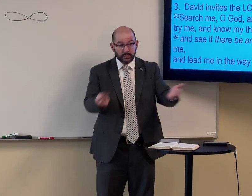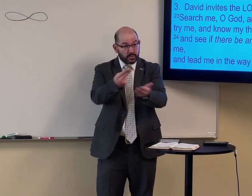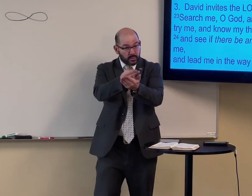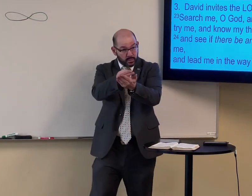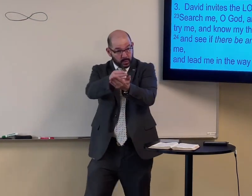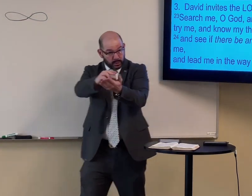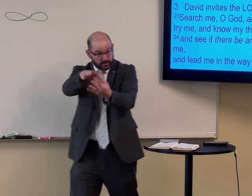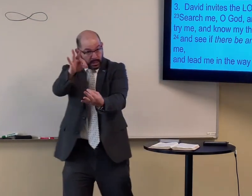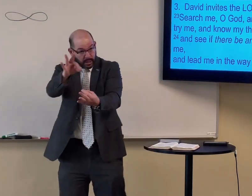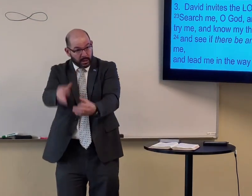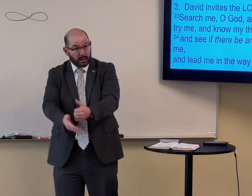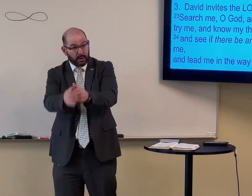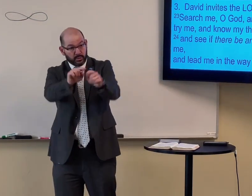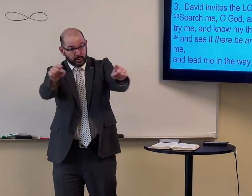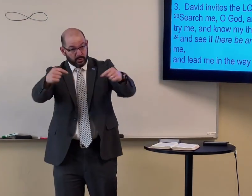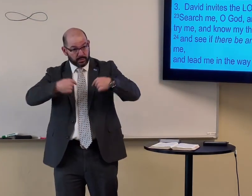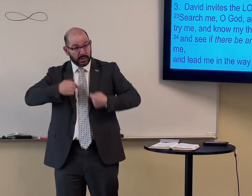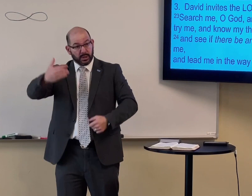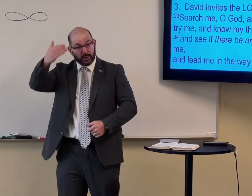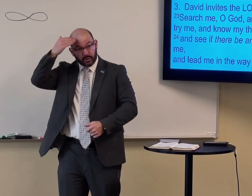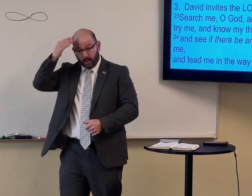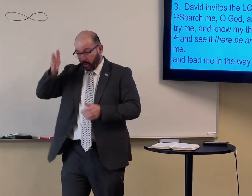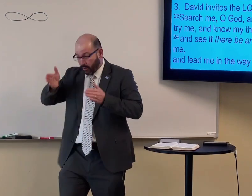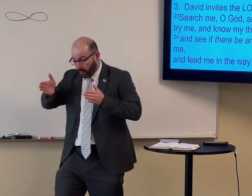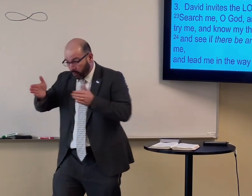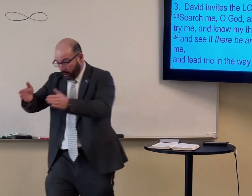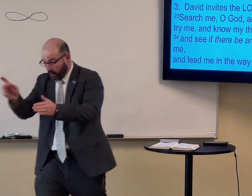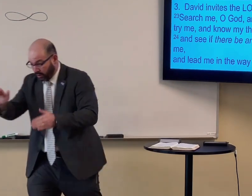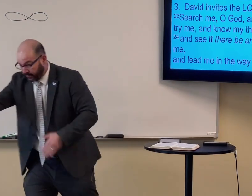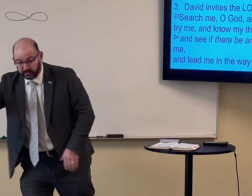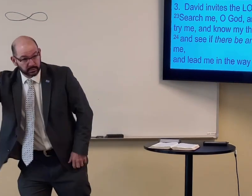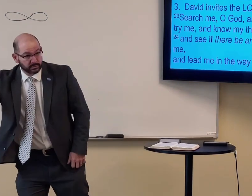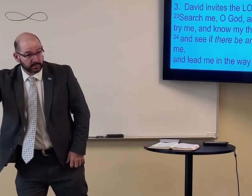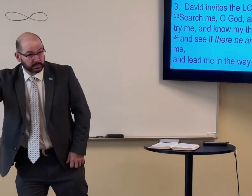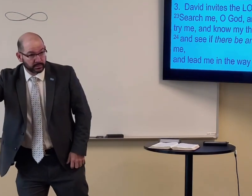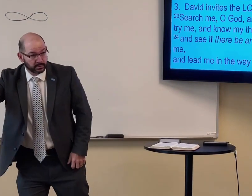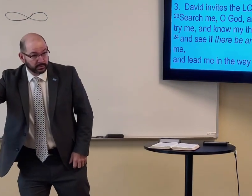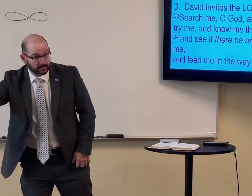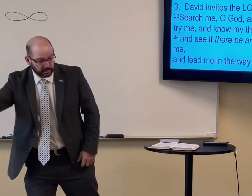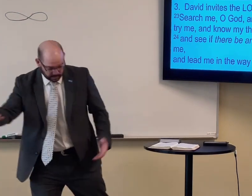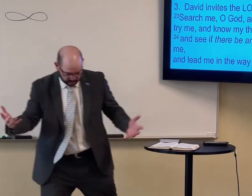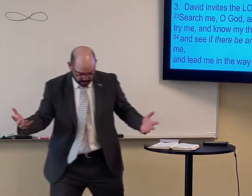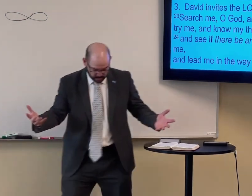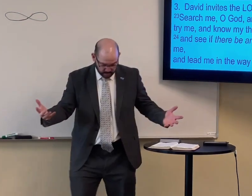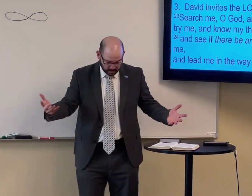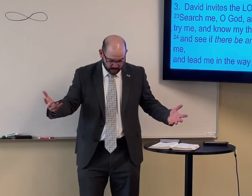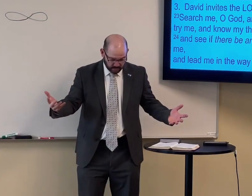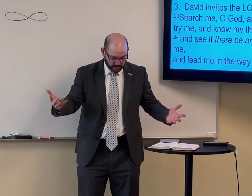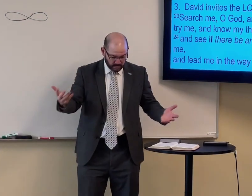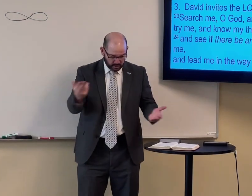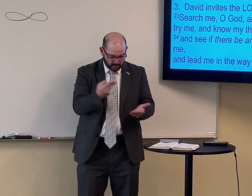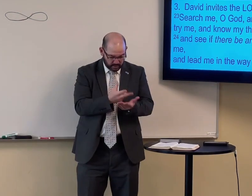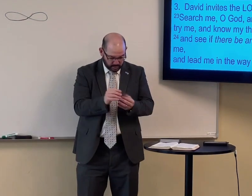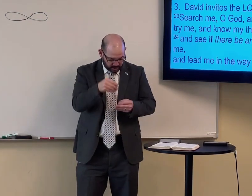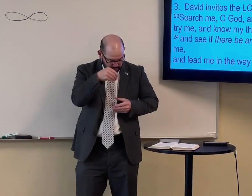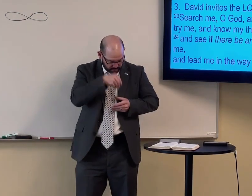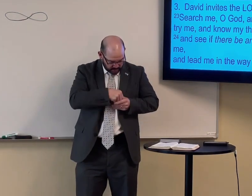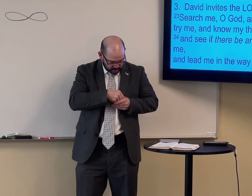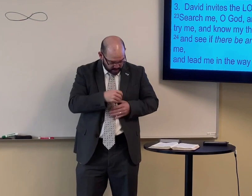talks about the way everlasting. The Holy Spirit in you and me will lead us in the way everlasting. The